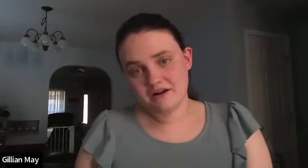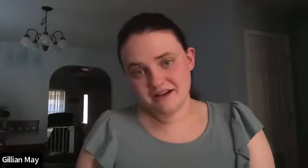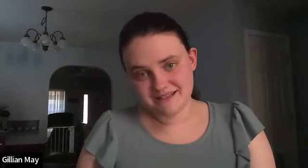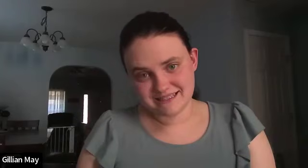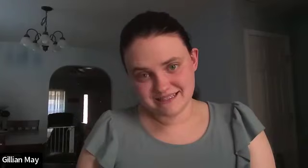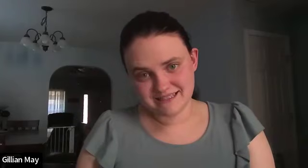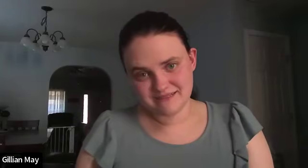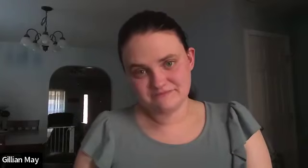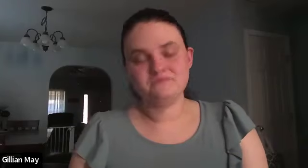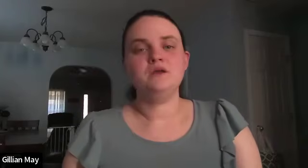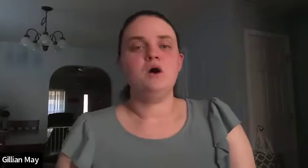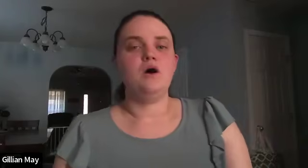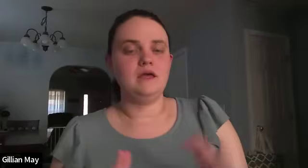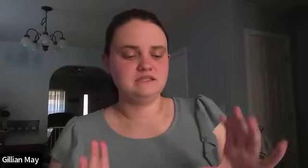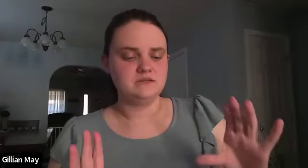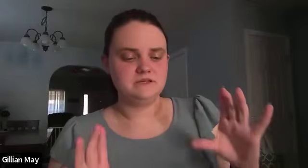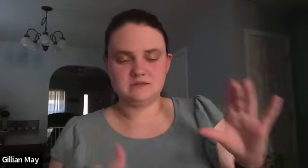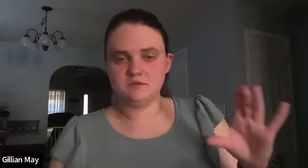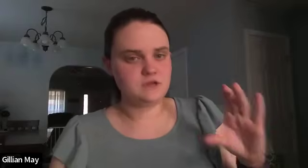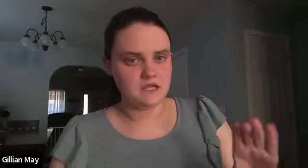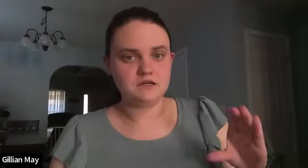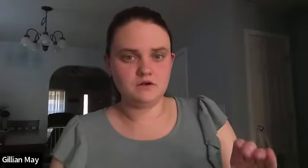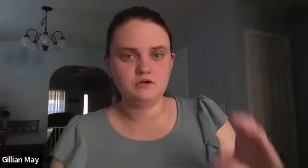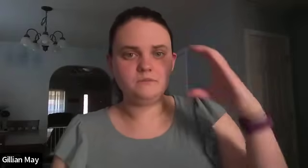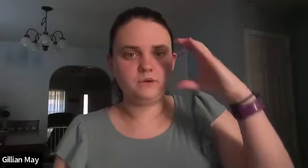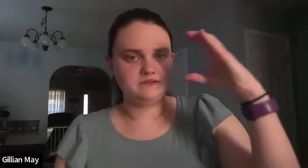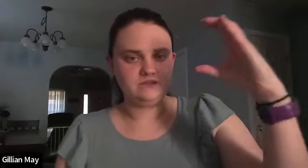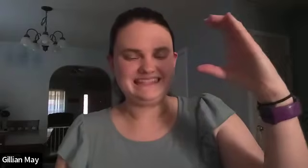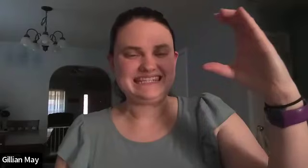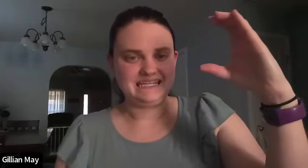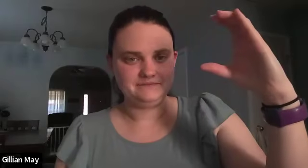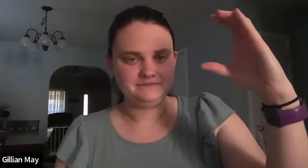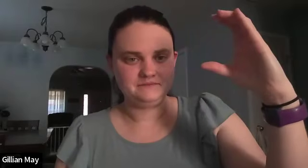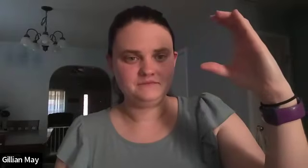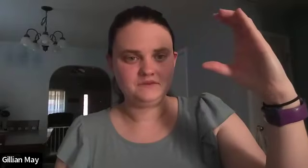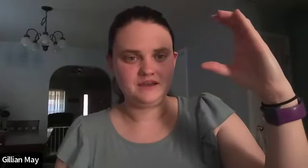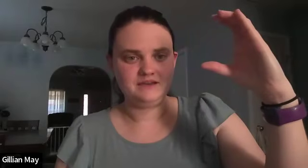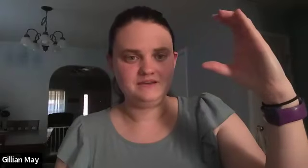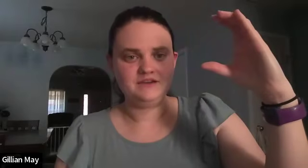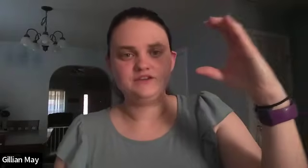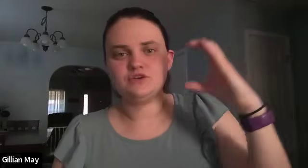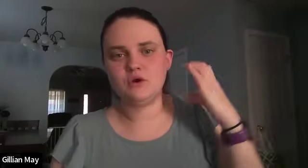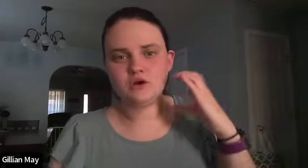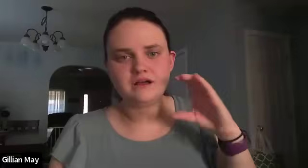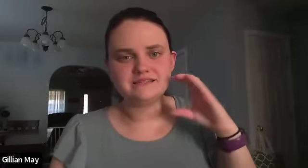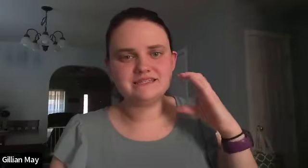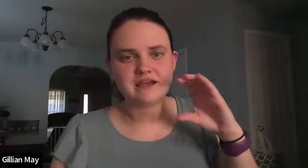our cousins, it's going to be similar to aunt and uncle, but with the C. Okay? So girl cousins